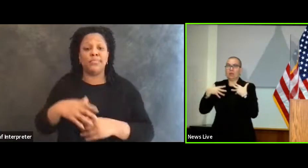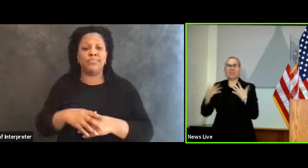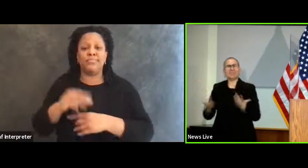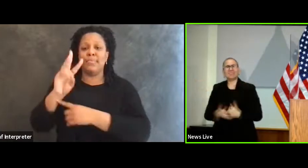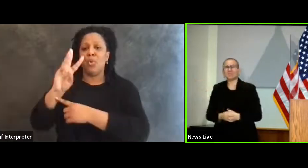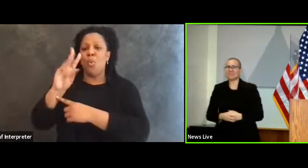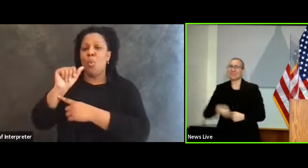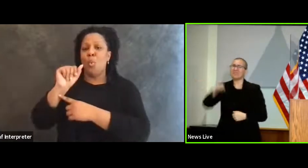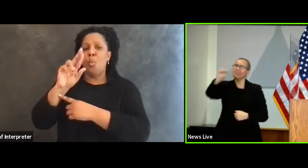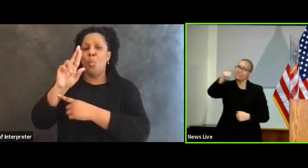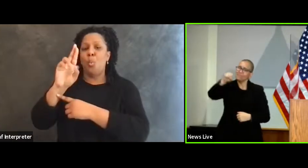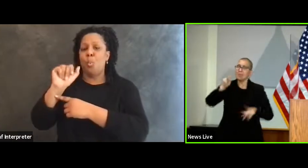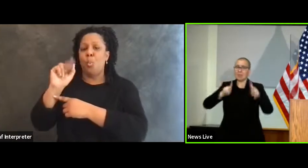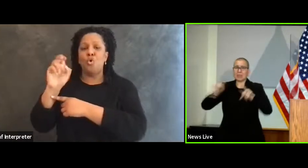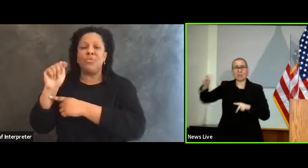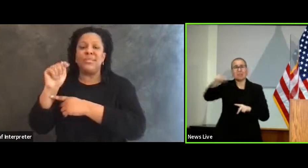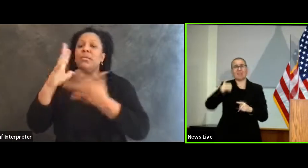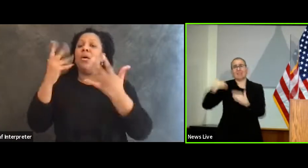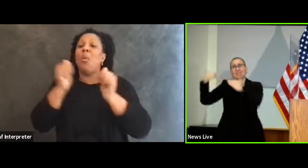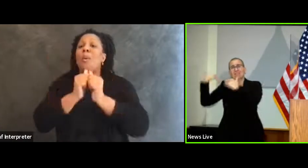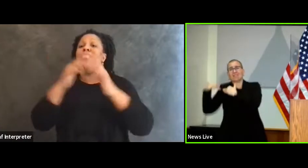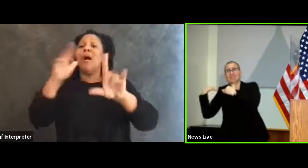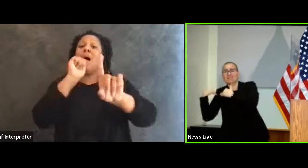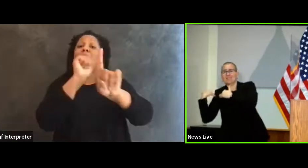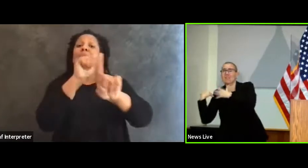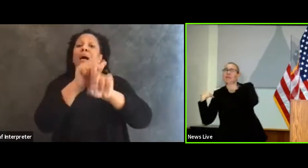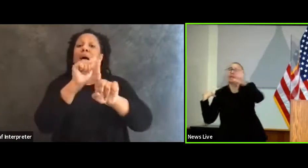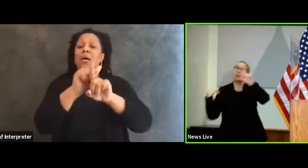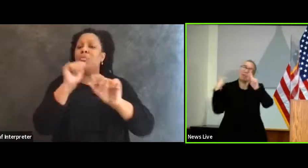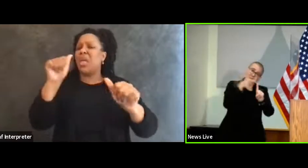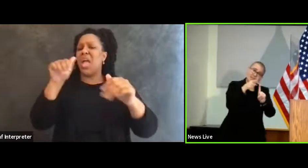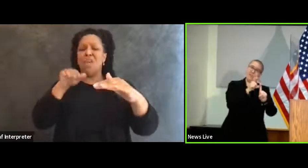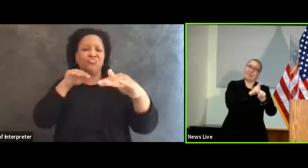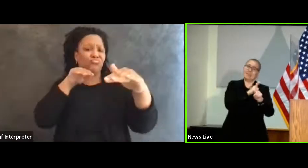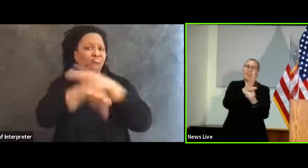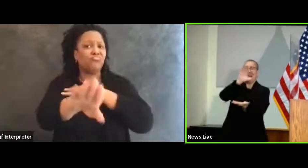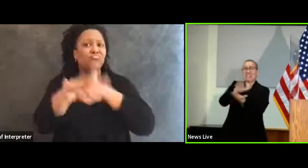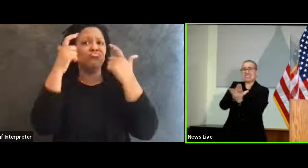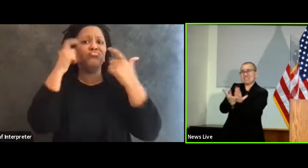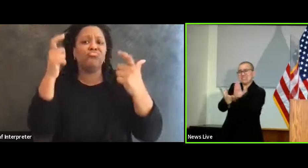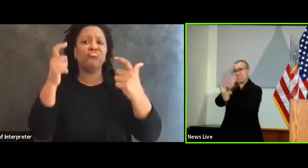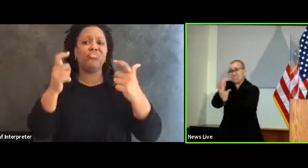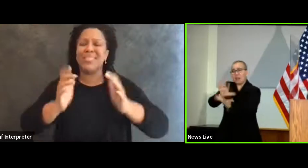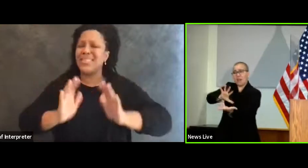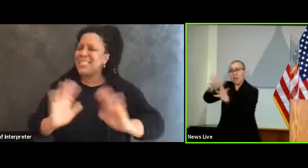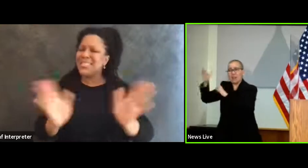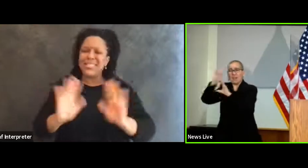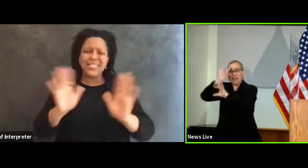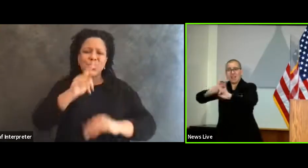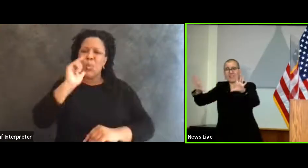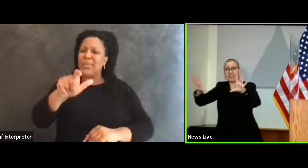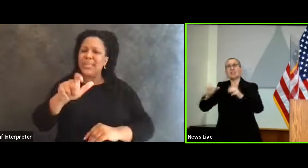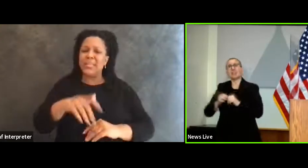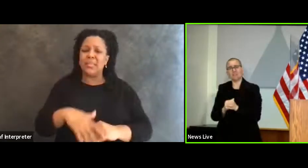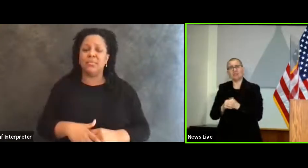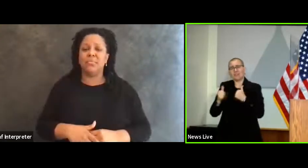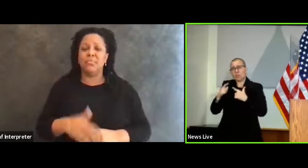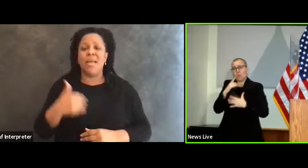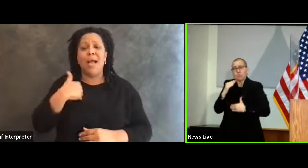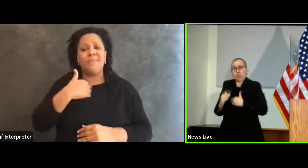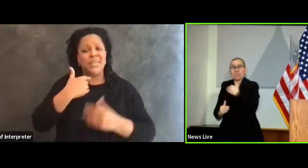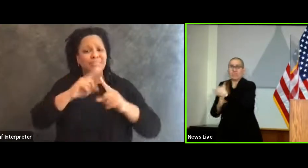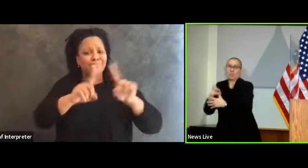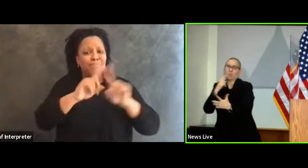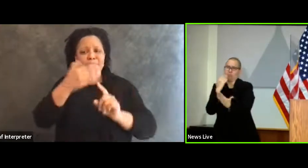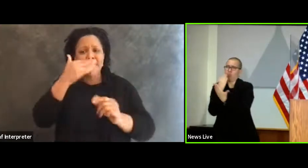but there's less intrusive, less ways that we can, less damaging ways that we can do that. And for that, I'm grateful. I would